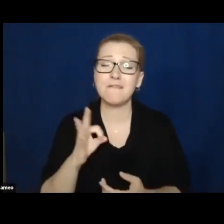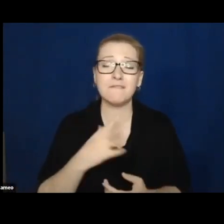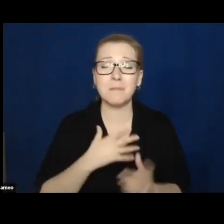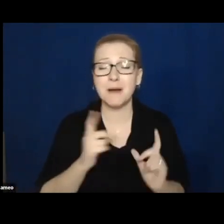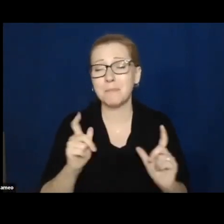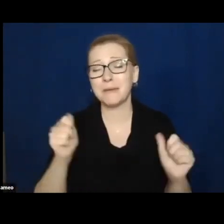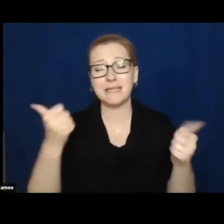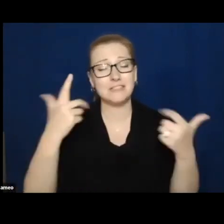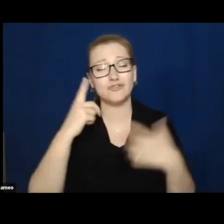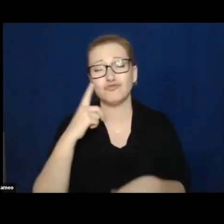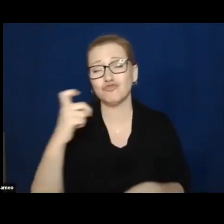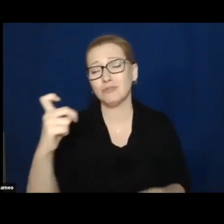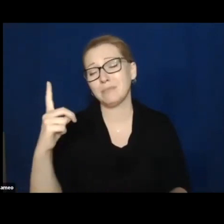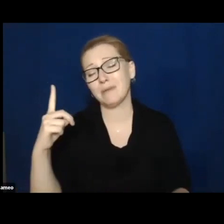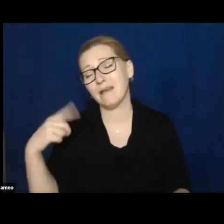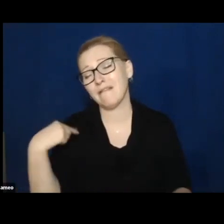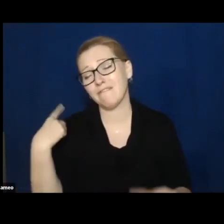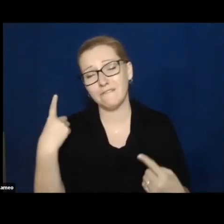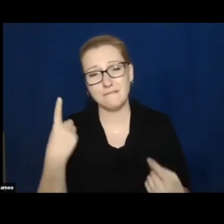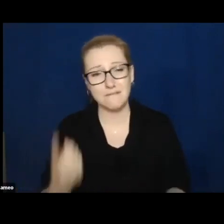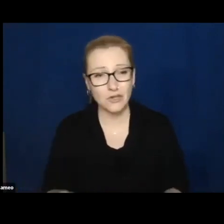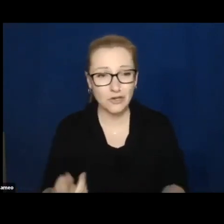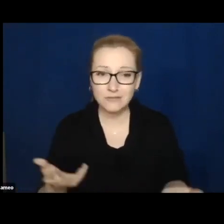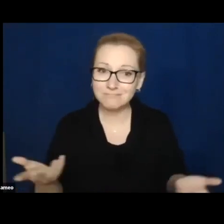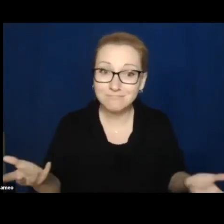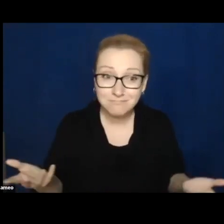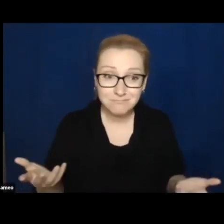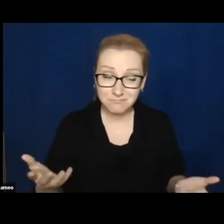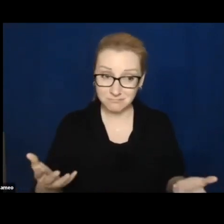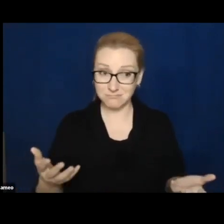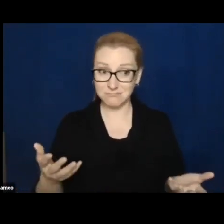ever. Who was I to get in the way of